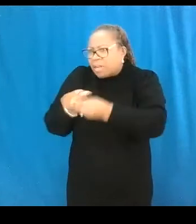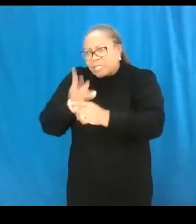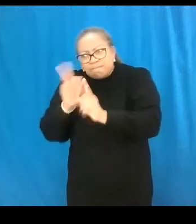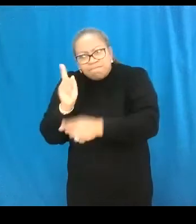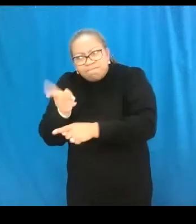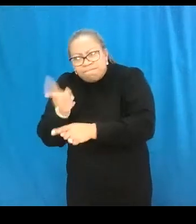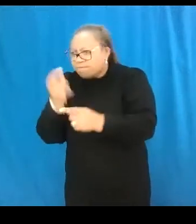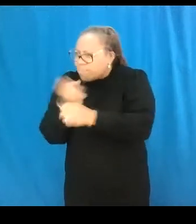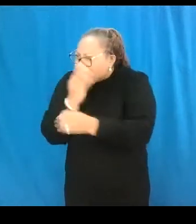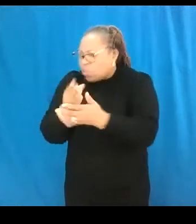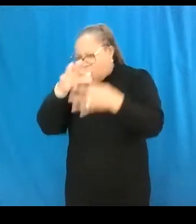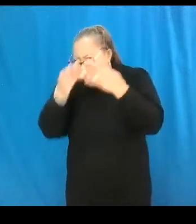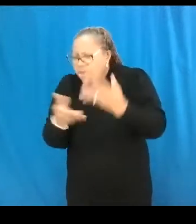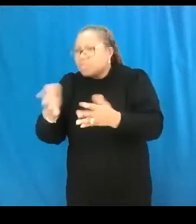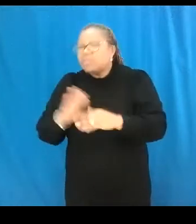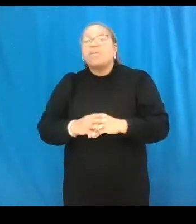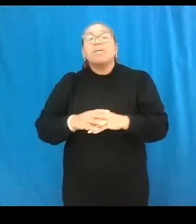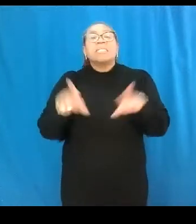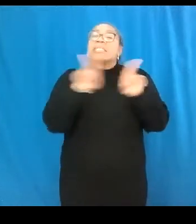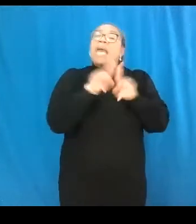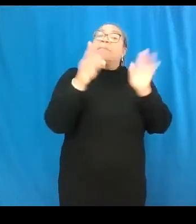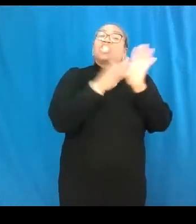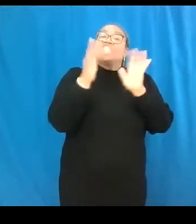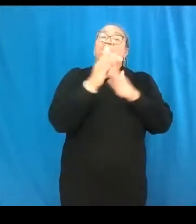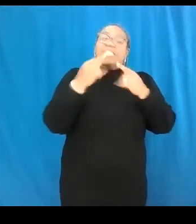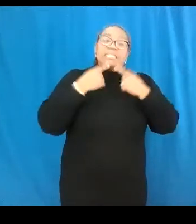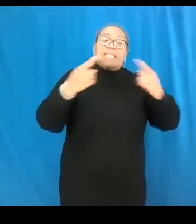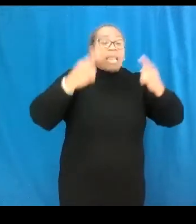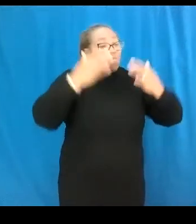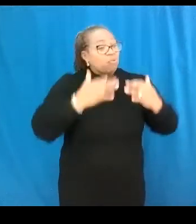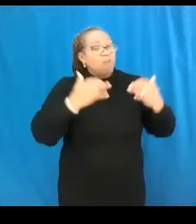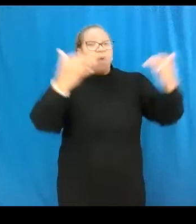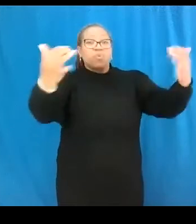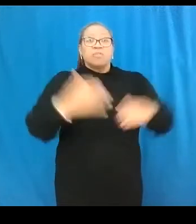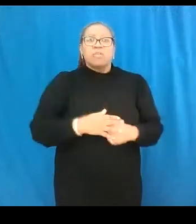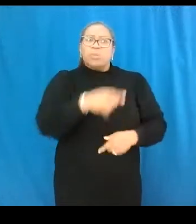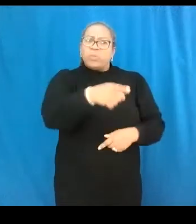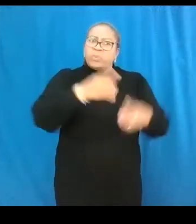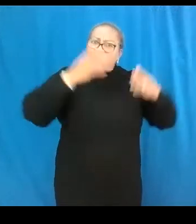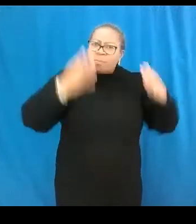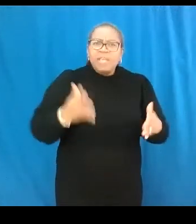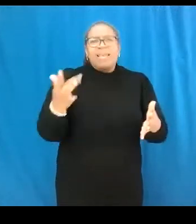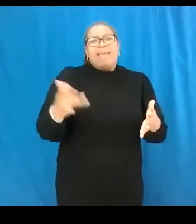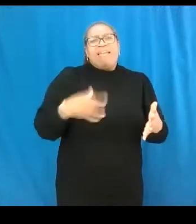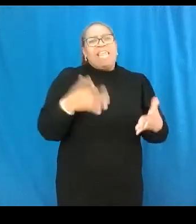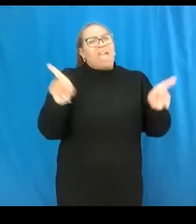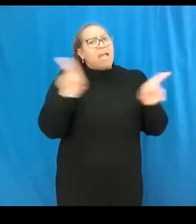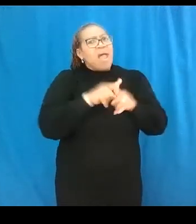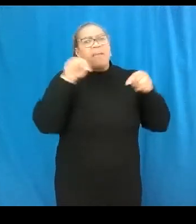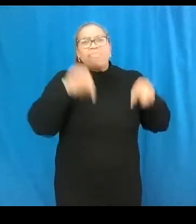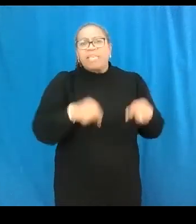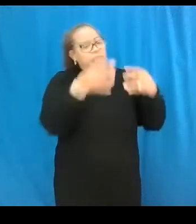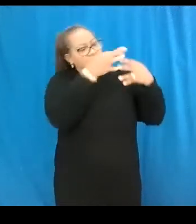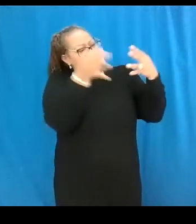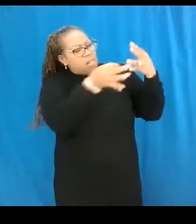the crowds before him, this is how you need to live. This is how you ought to navigate this life. And this is